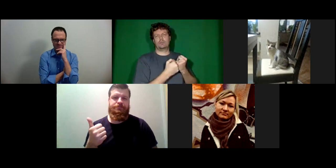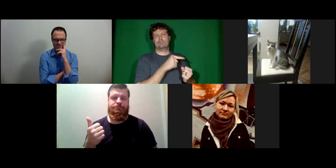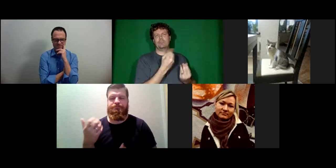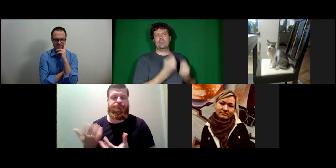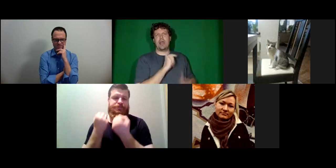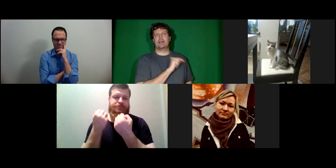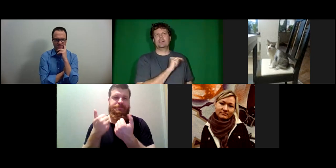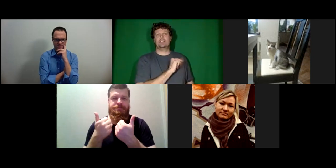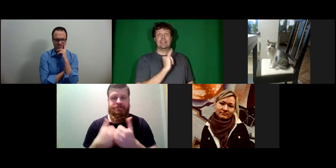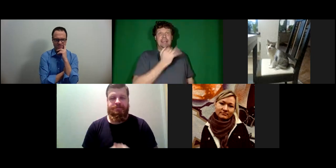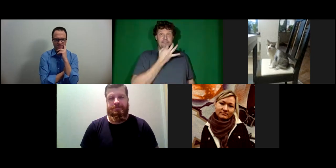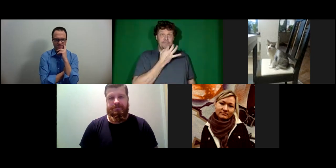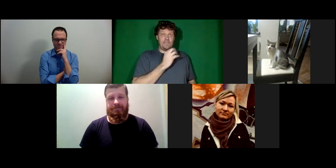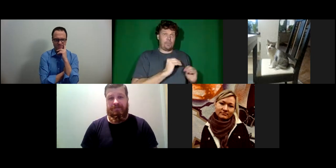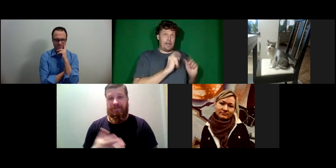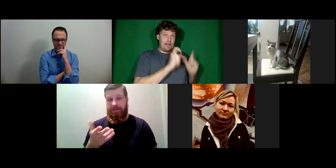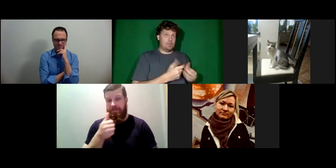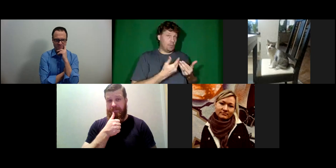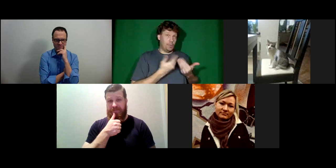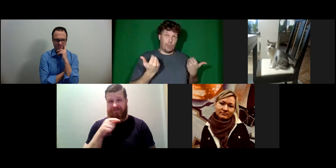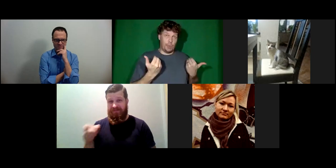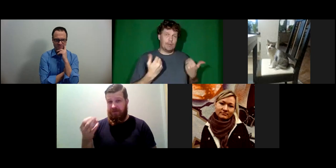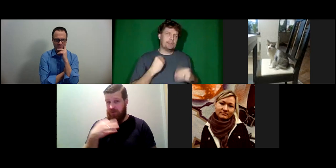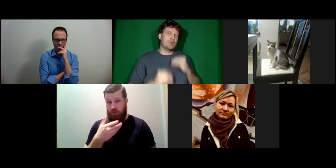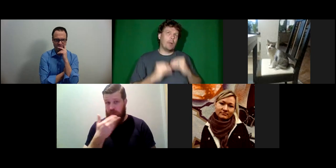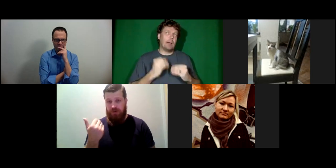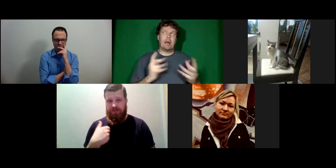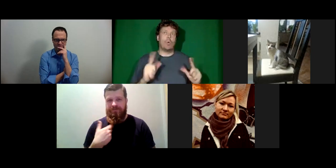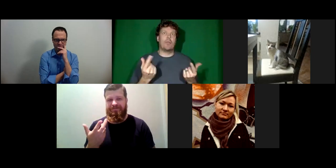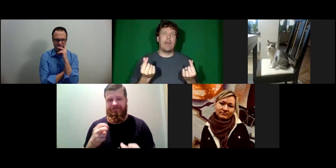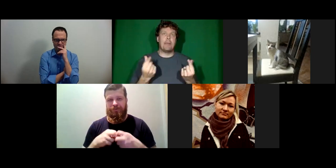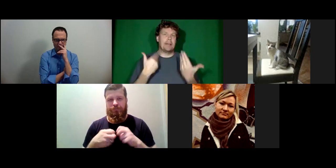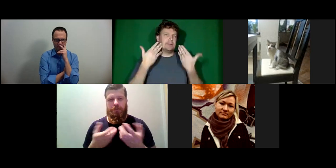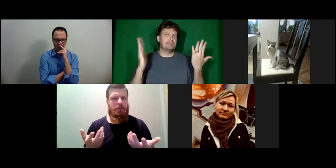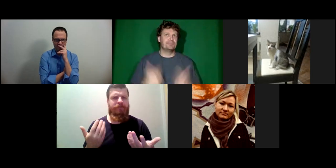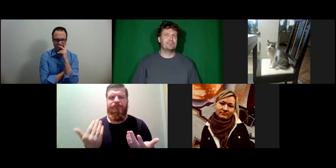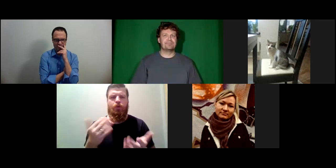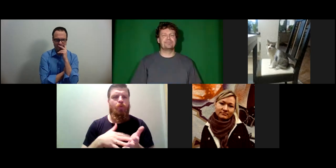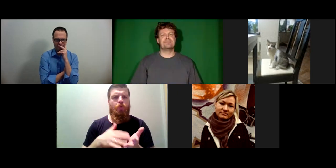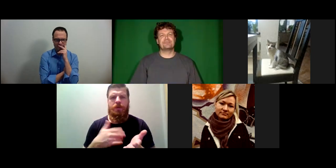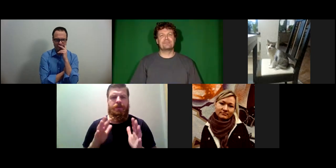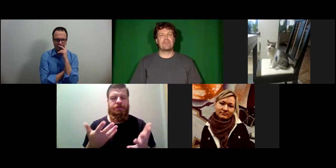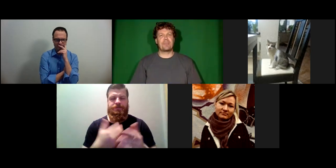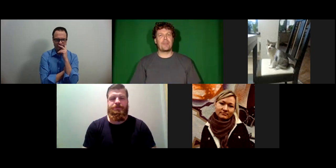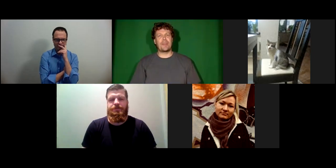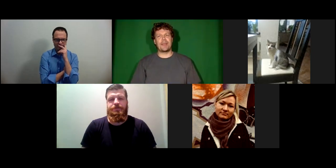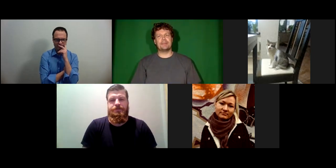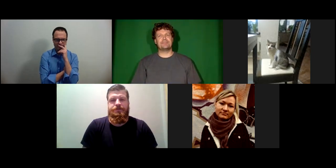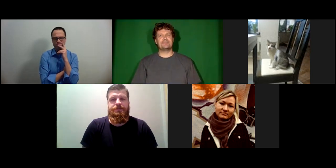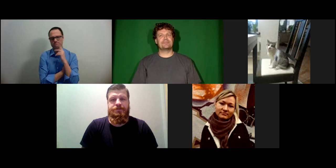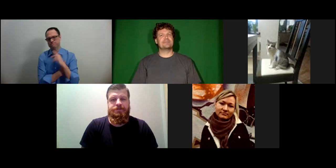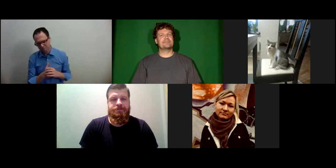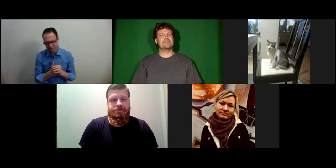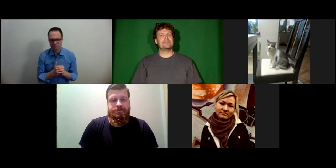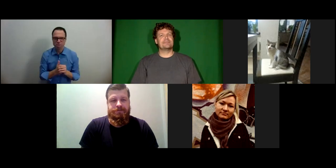coach was yelling. So thanks to those players. If those players didn't take that on, I would have been really out of the loop. So I'm